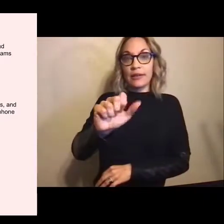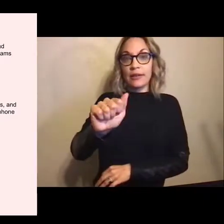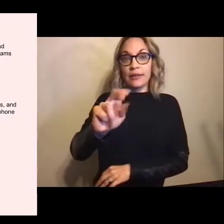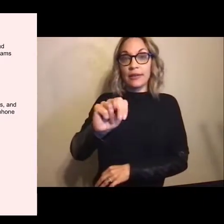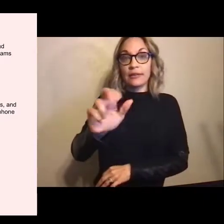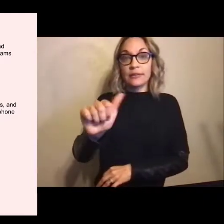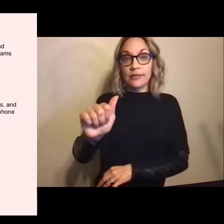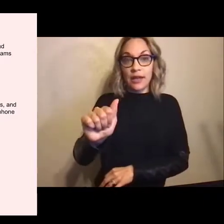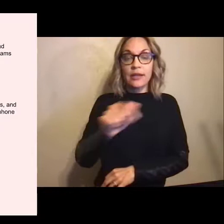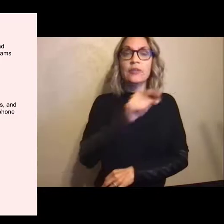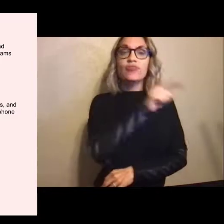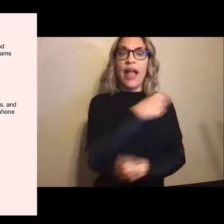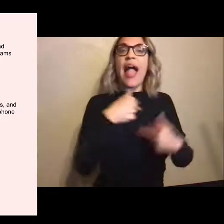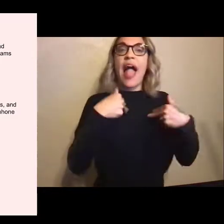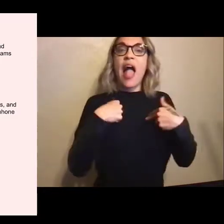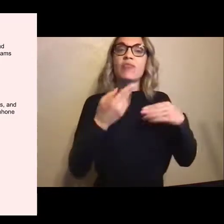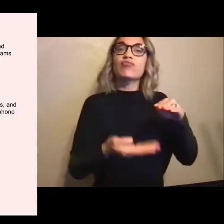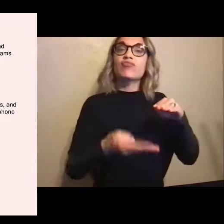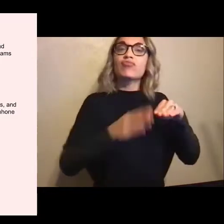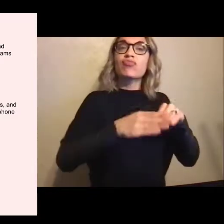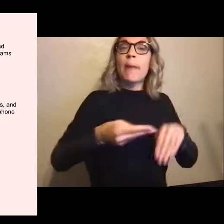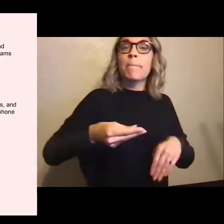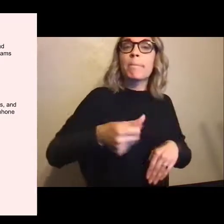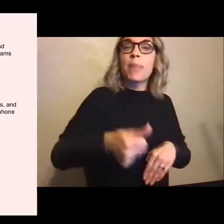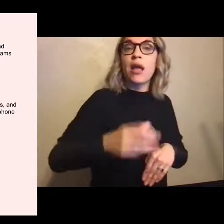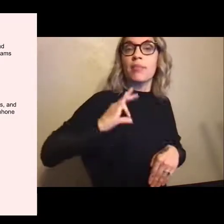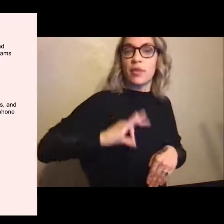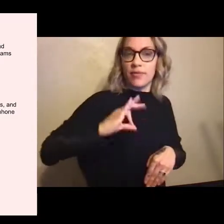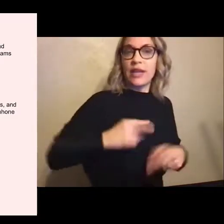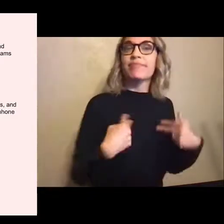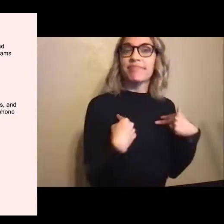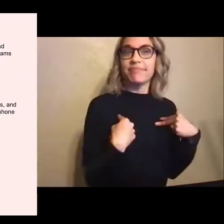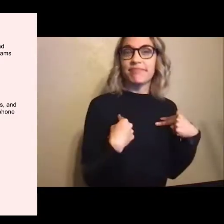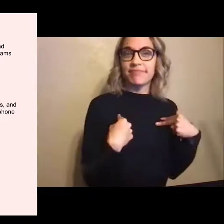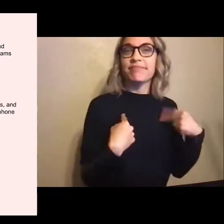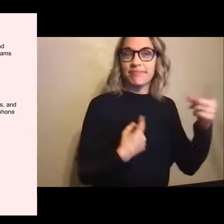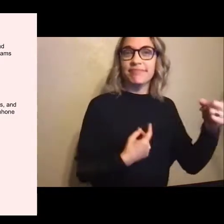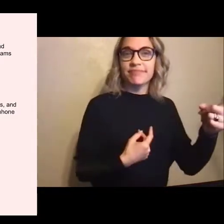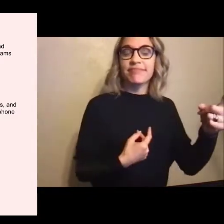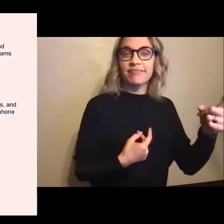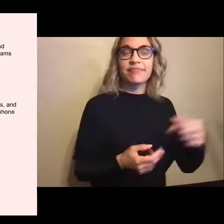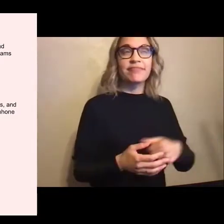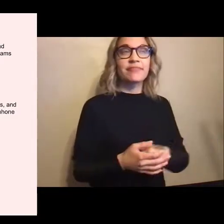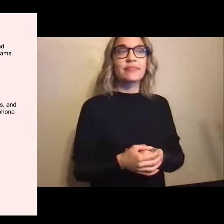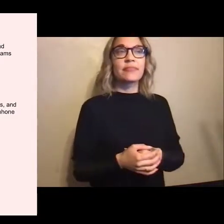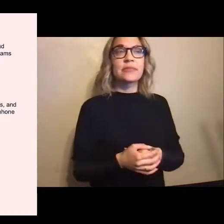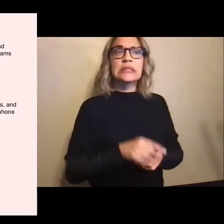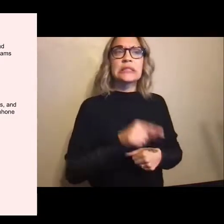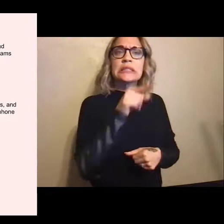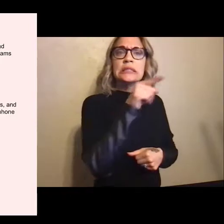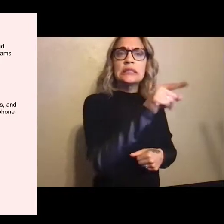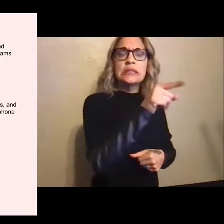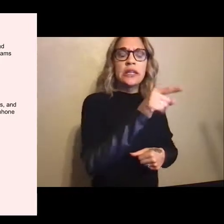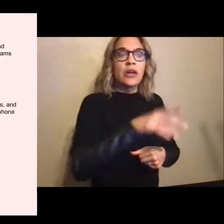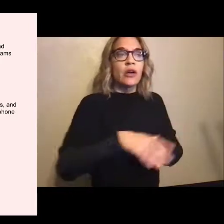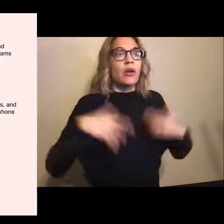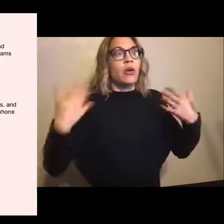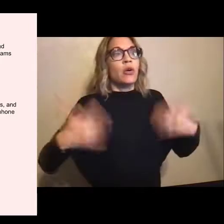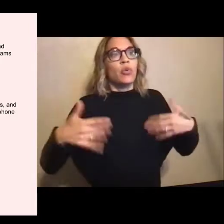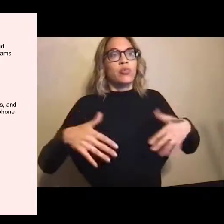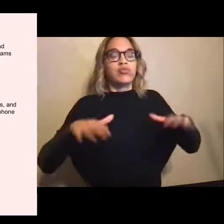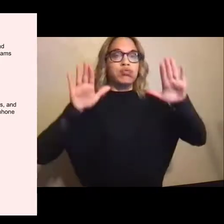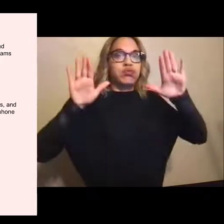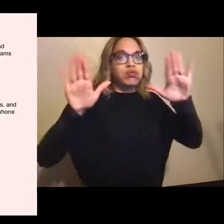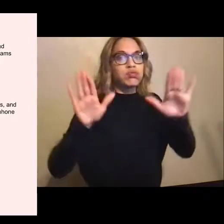free. Asana being the first one. They have an option to subscribe